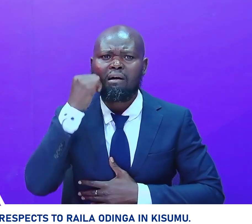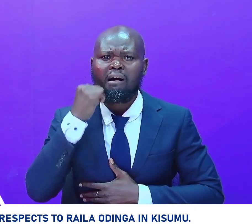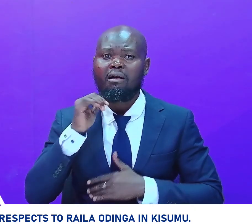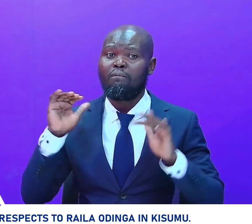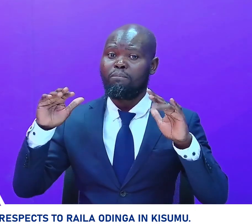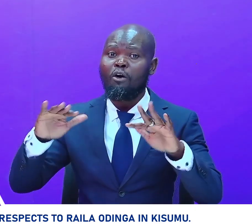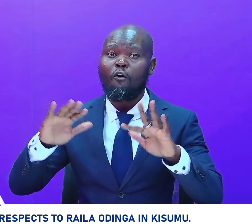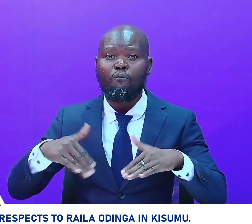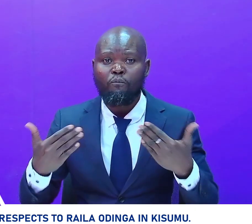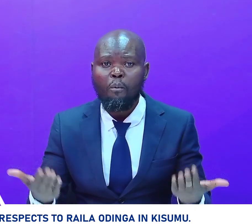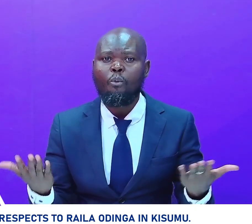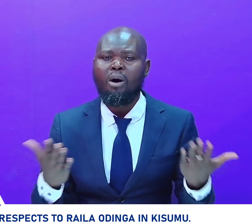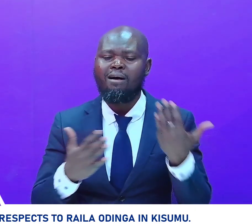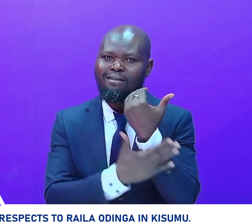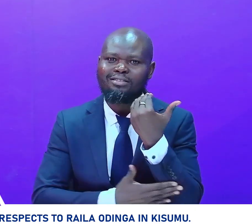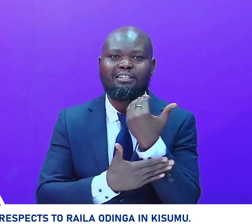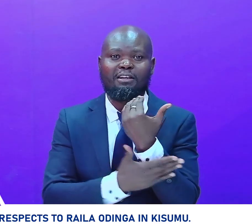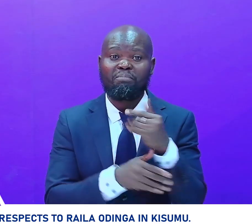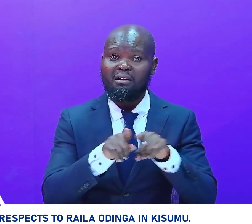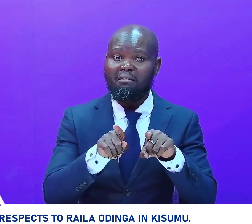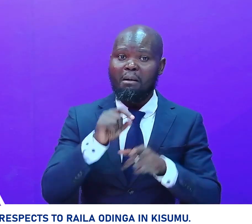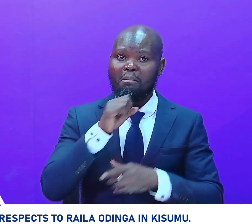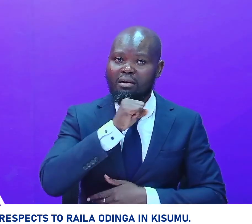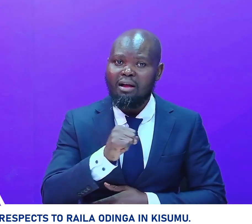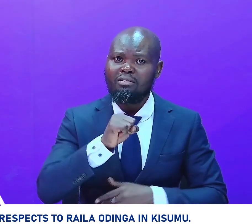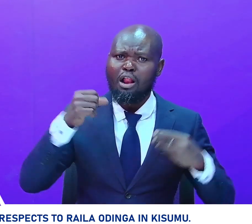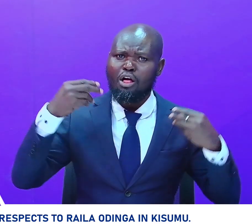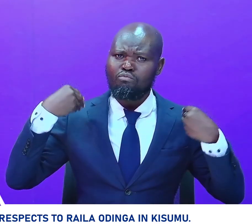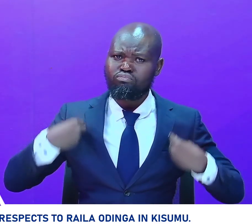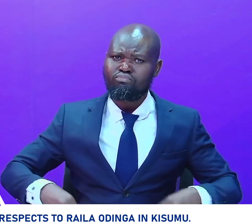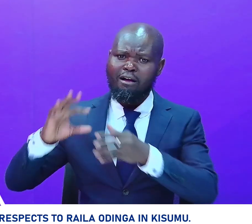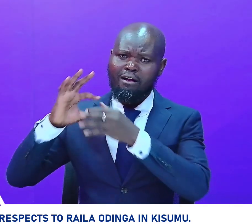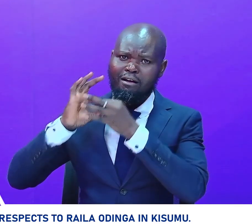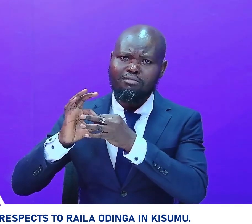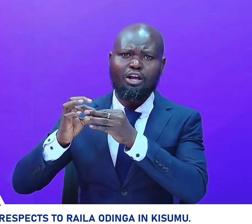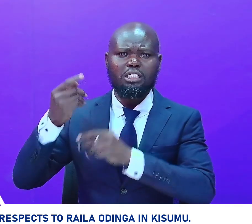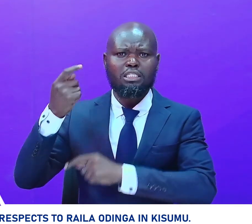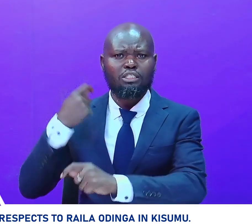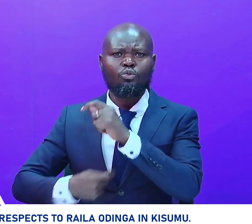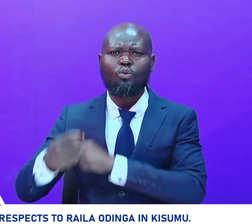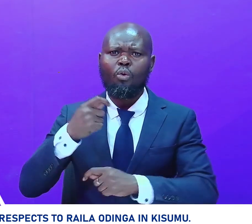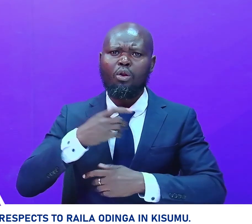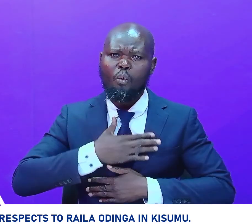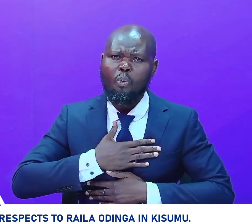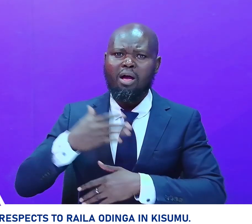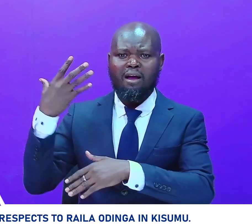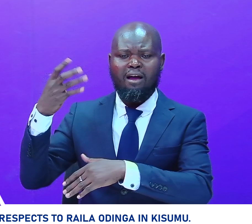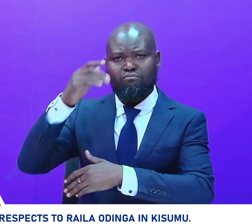across the country. The elders, dressed in traditional regalia, held their hats